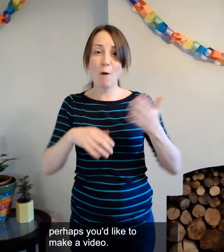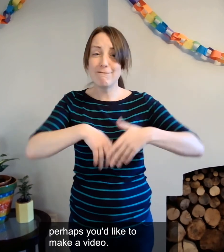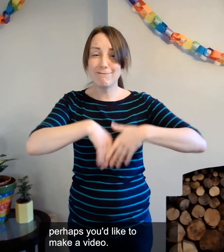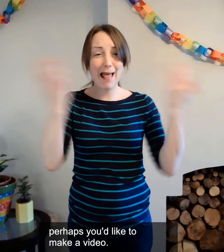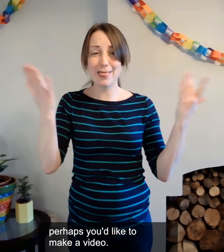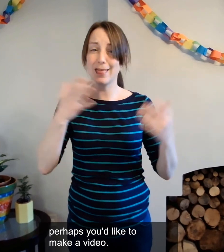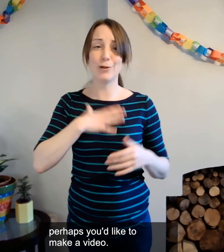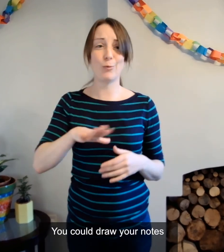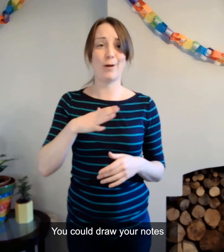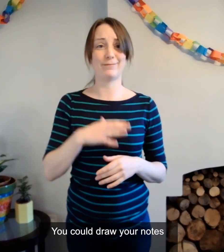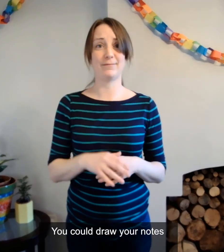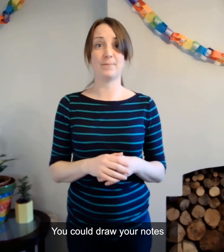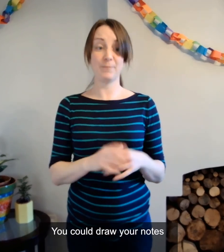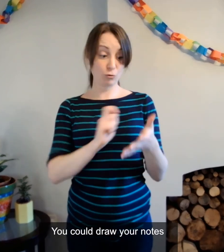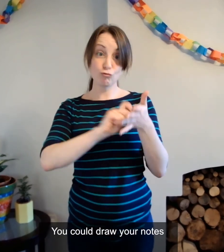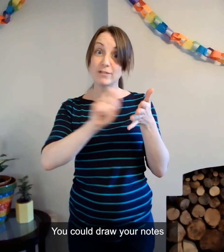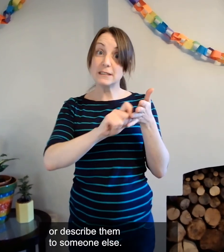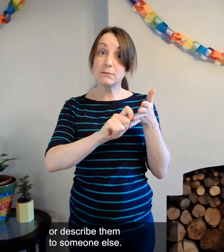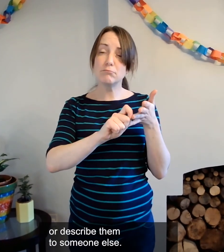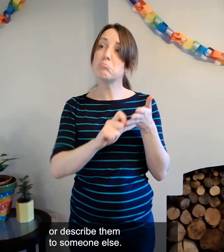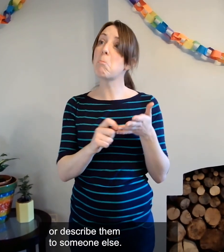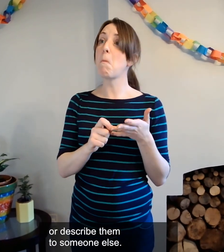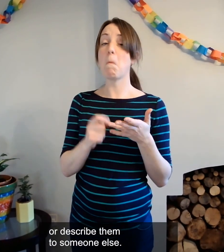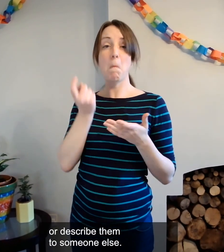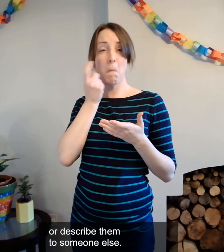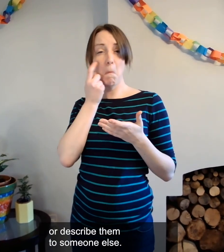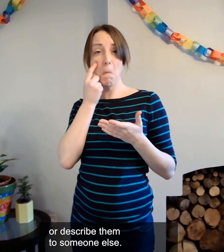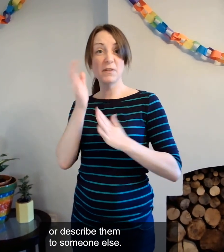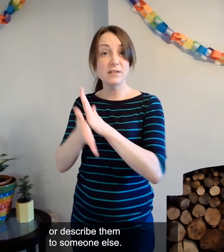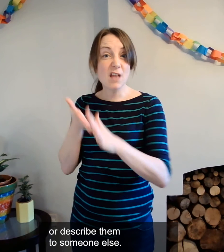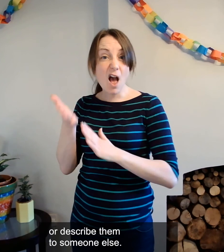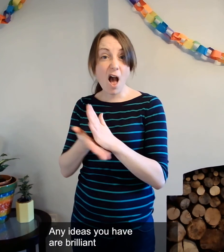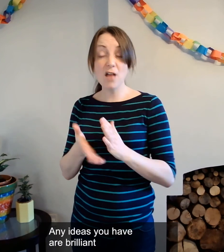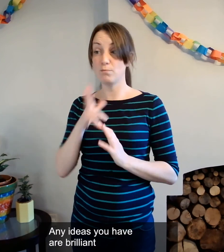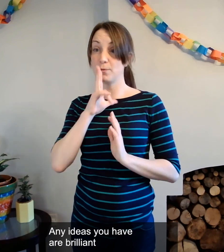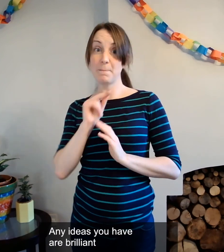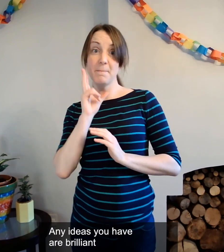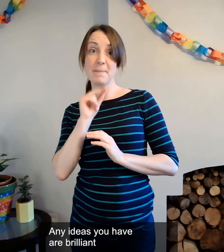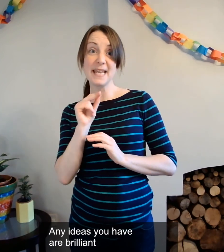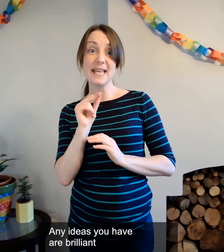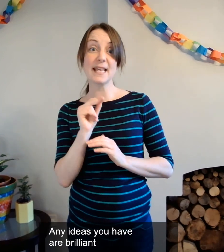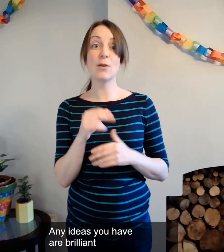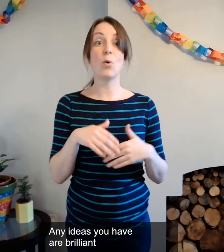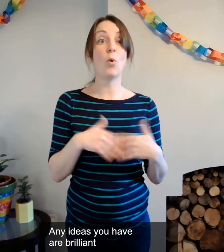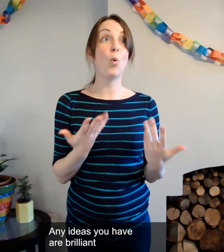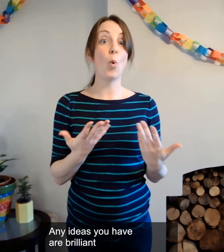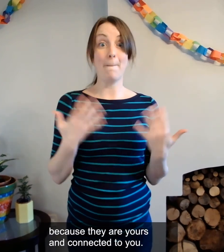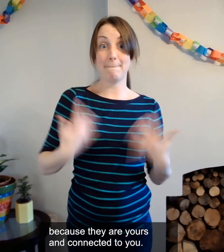video. You could draw your notes or describe them to someone else. Any ideas you have are brilliant because they